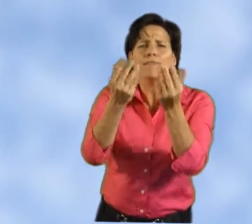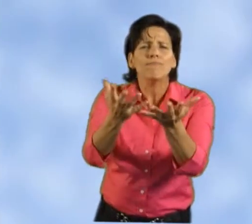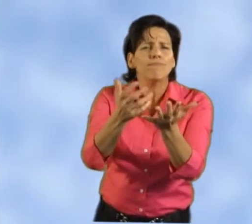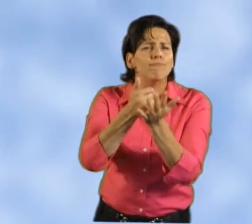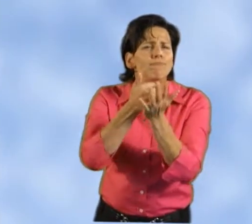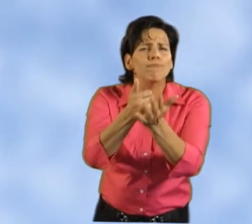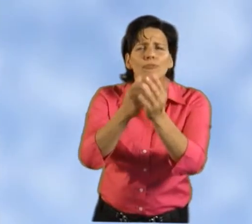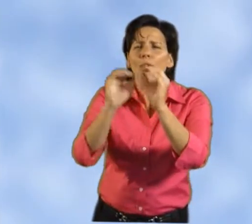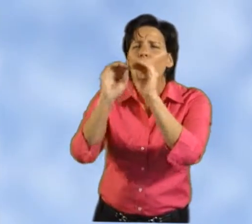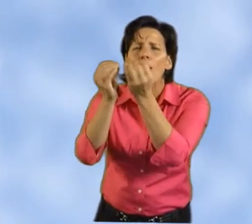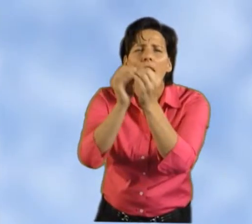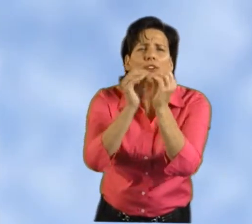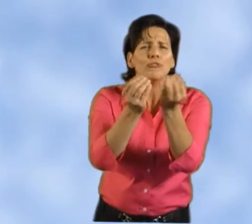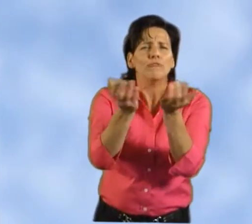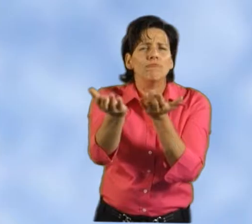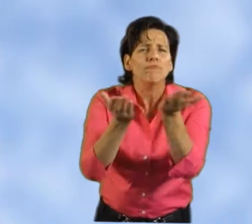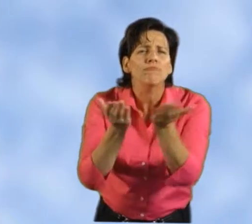continues to grow.